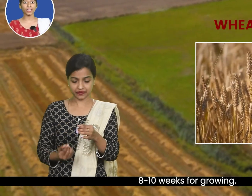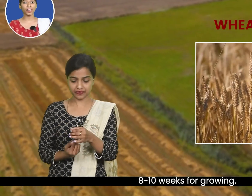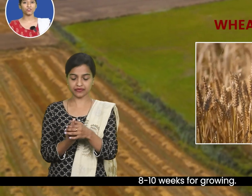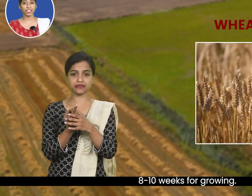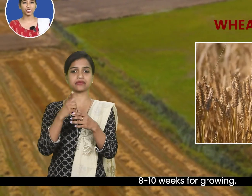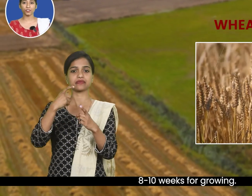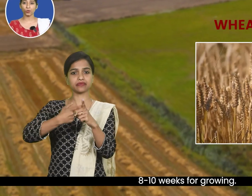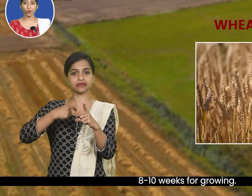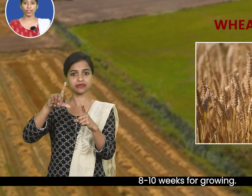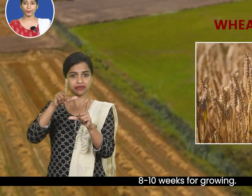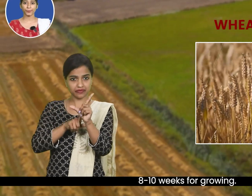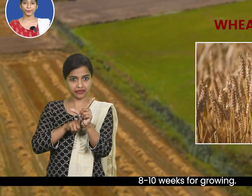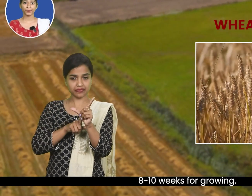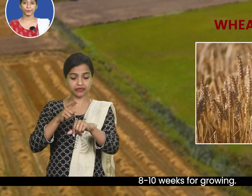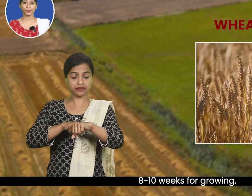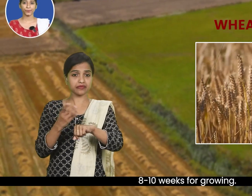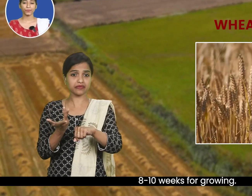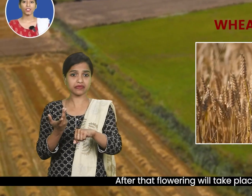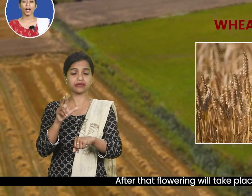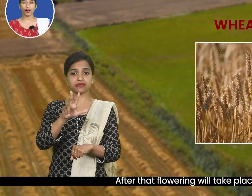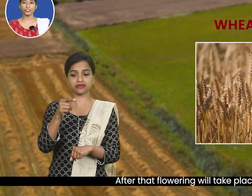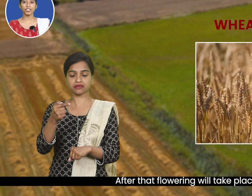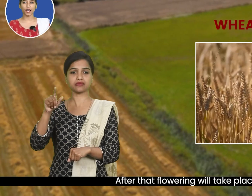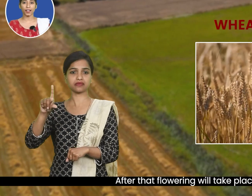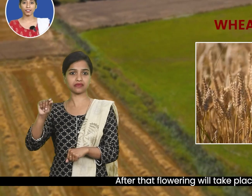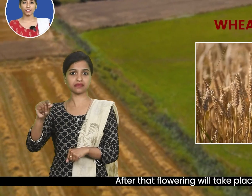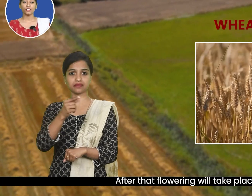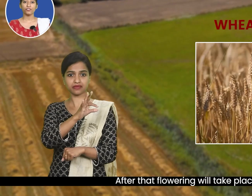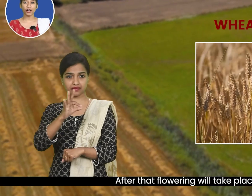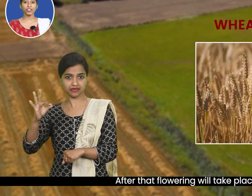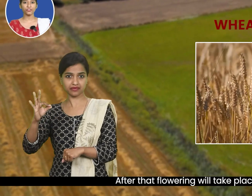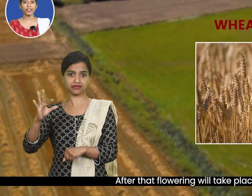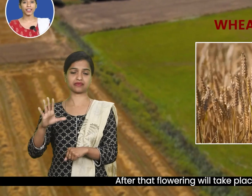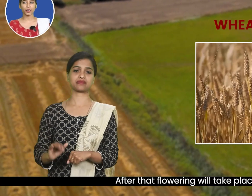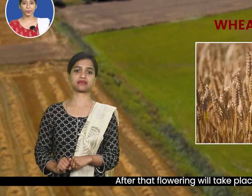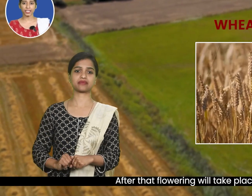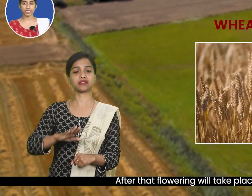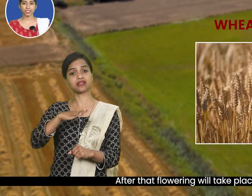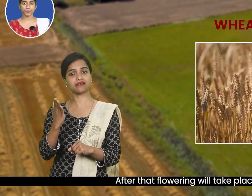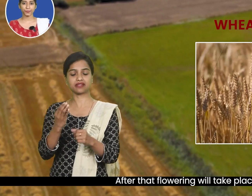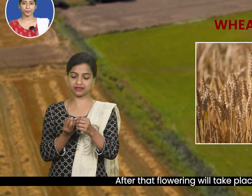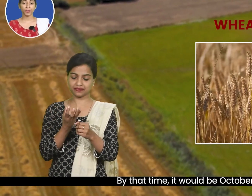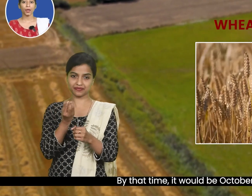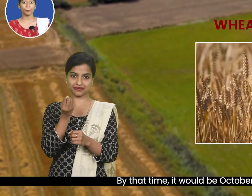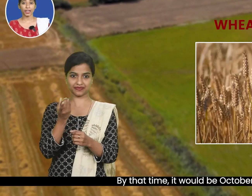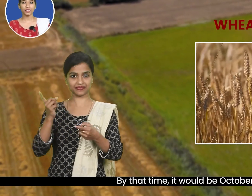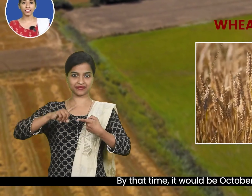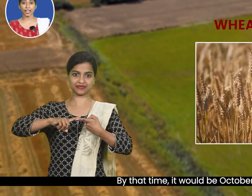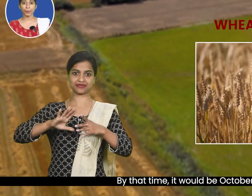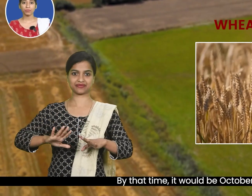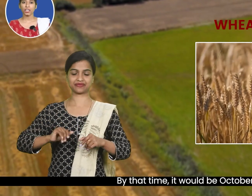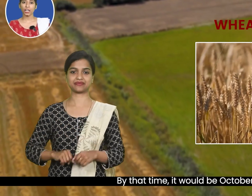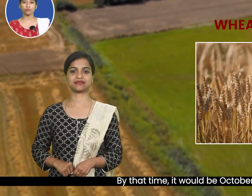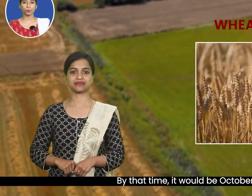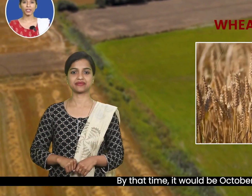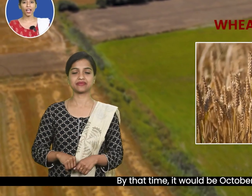to 10 weeks for growing. After that, flowering will take place. By that